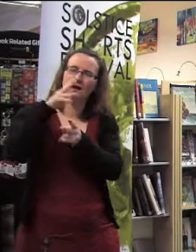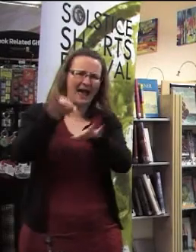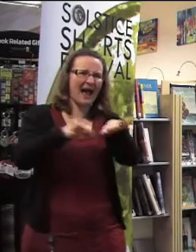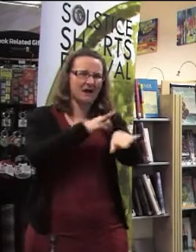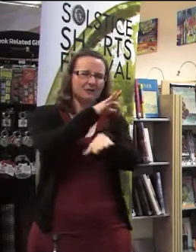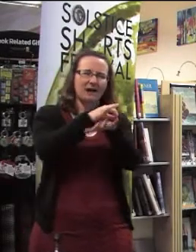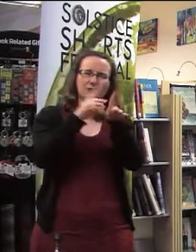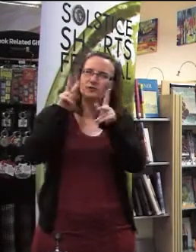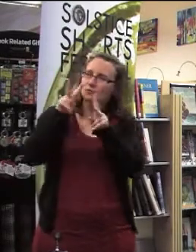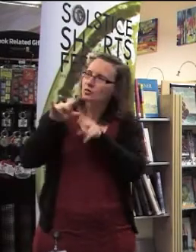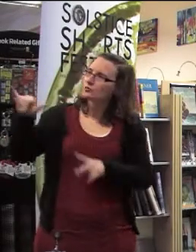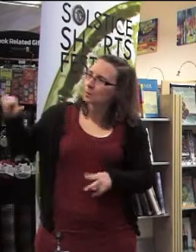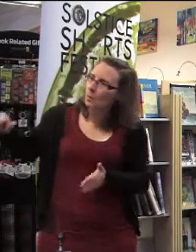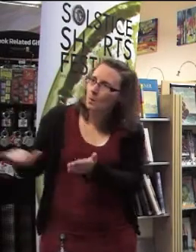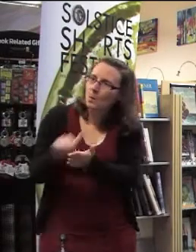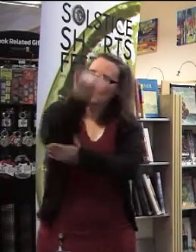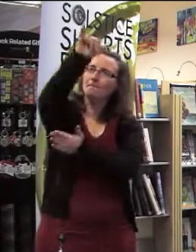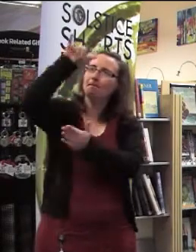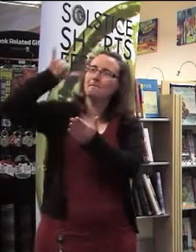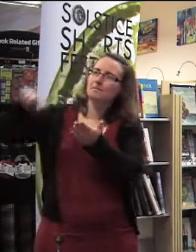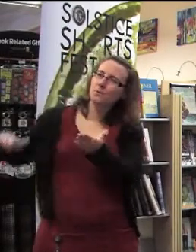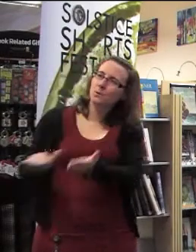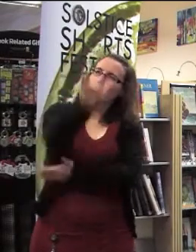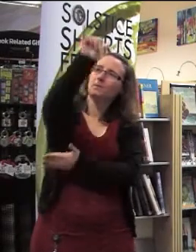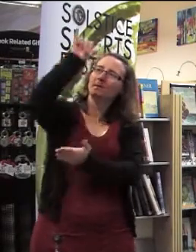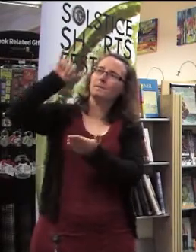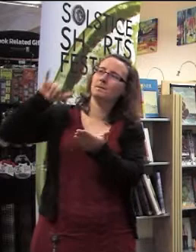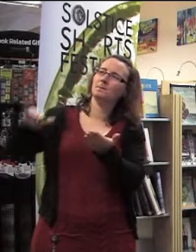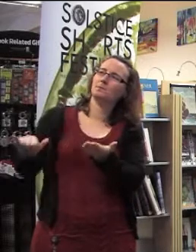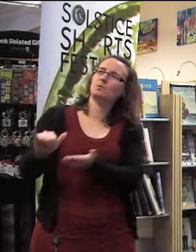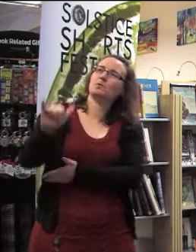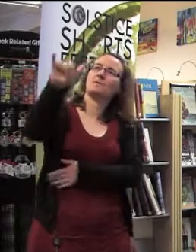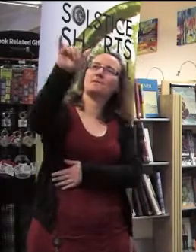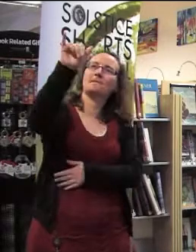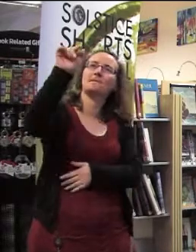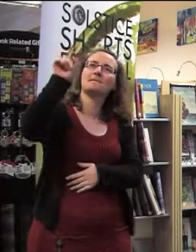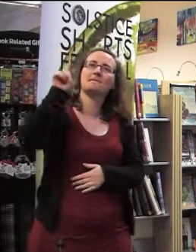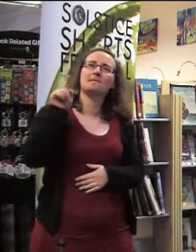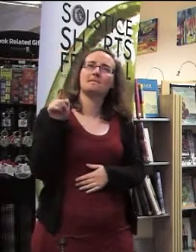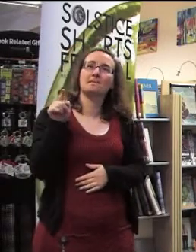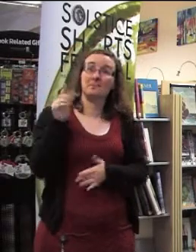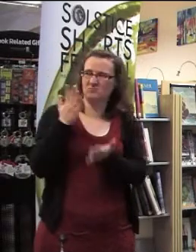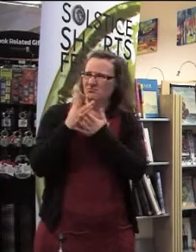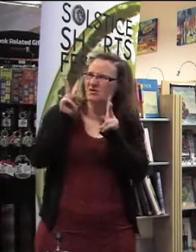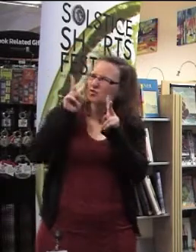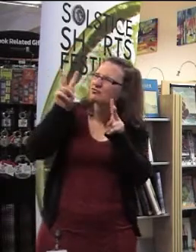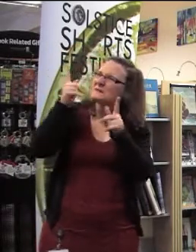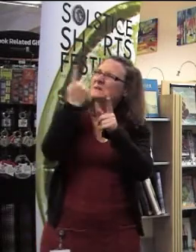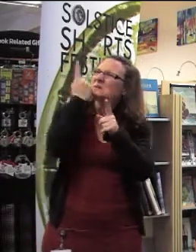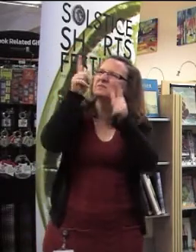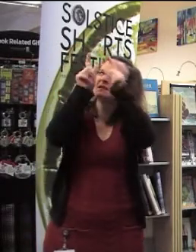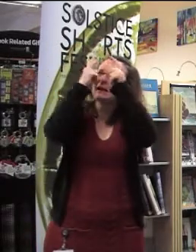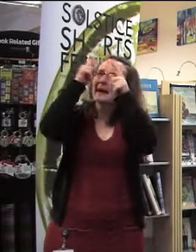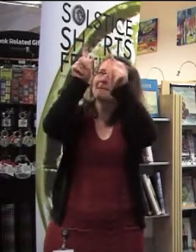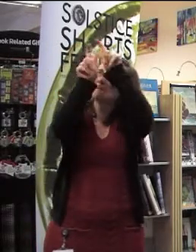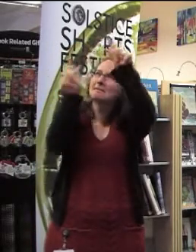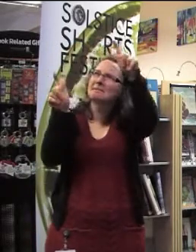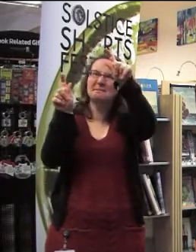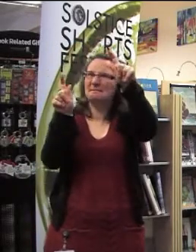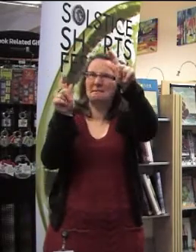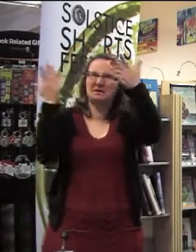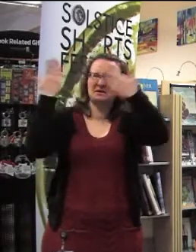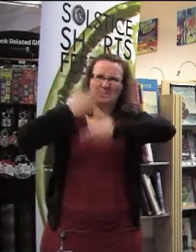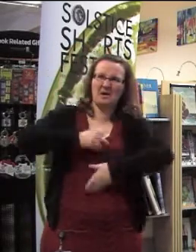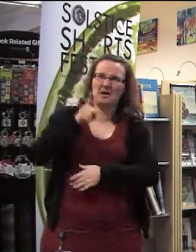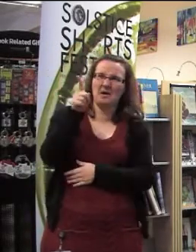take off. It was too dark to read the names that were written on their silver bodies, but she'd watch them and wonder where